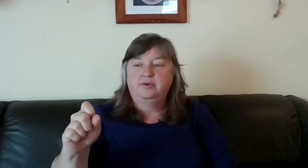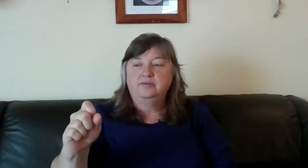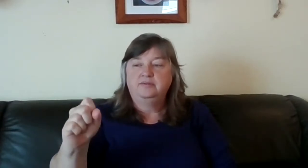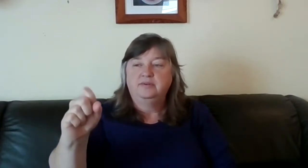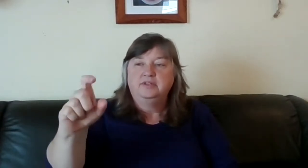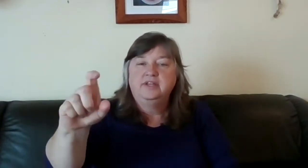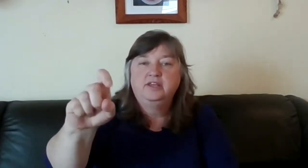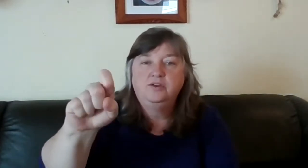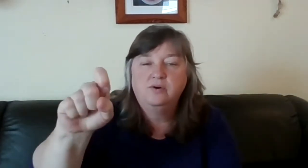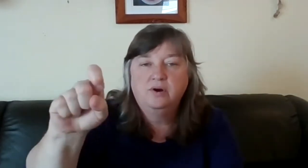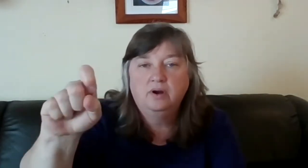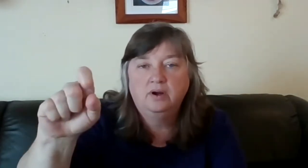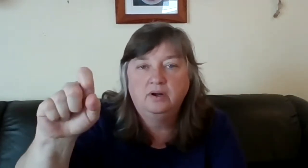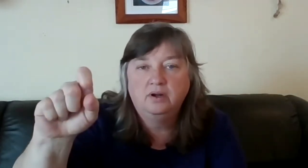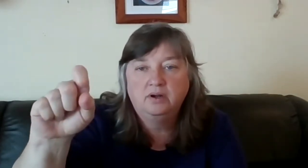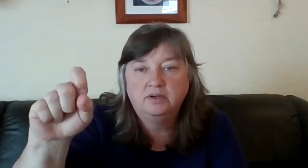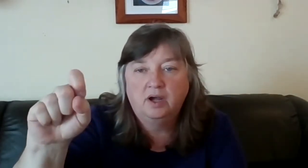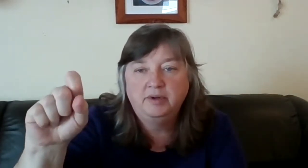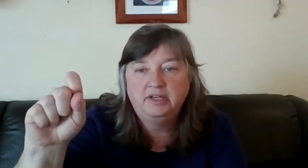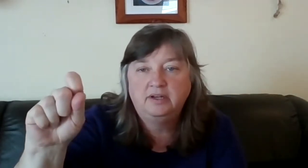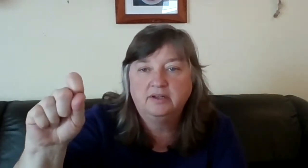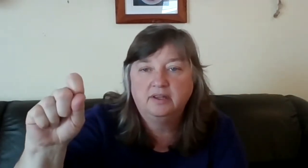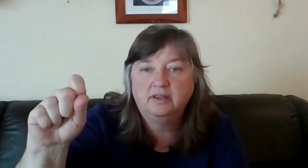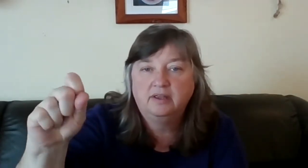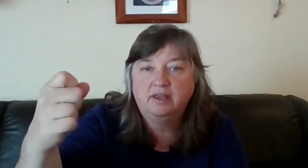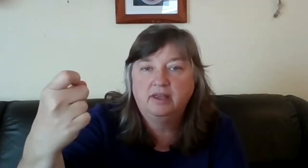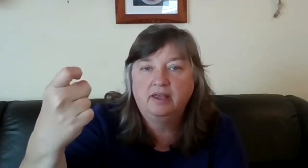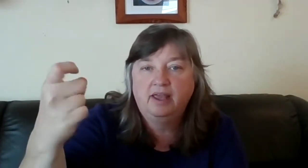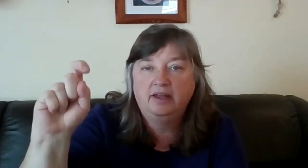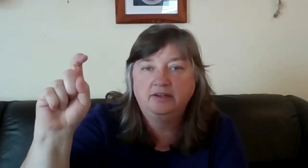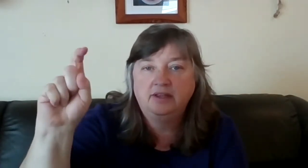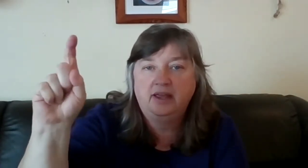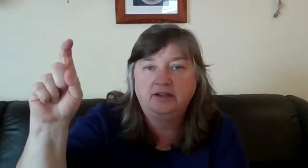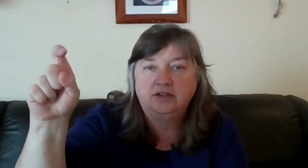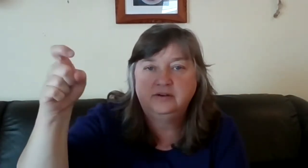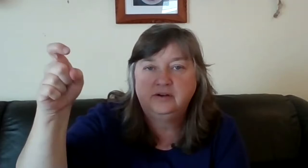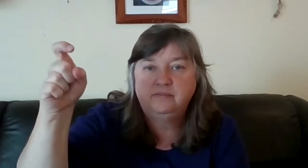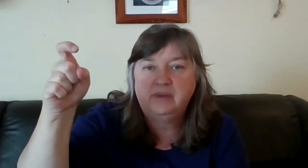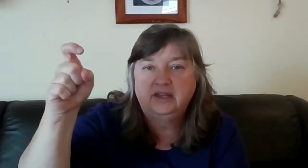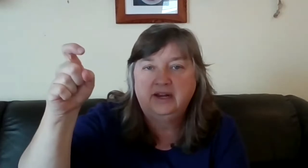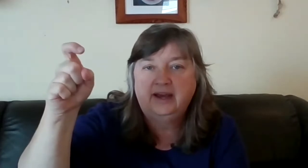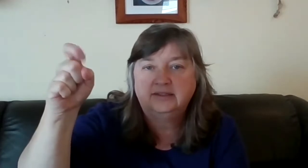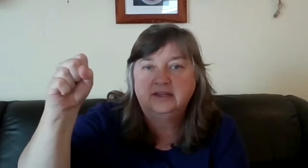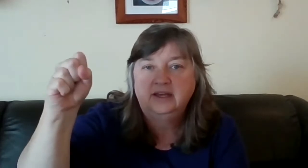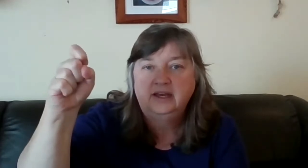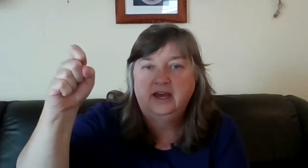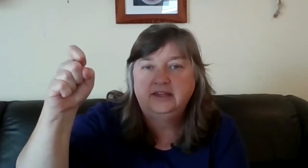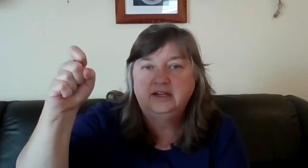Apple, take your dominant hand and make an X and then kind